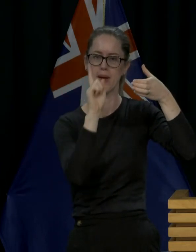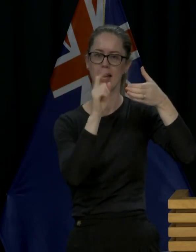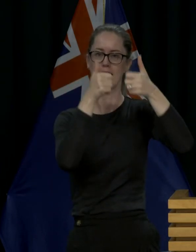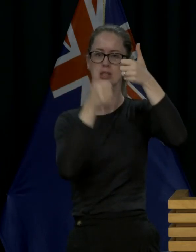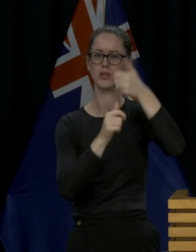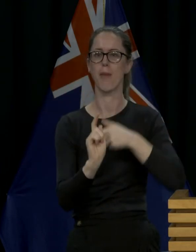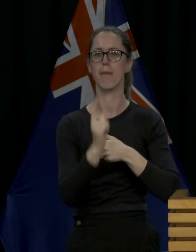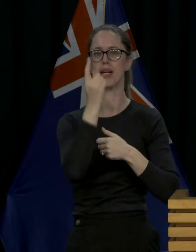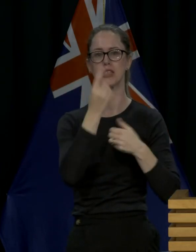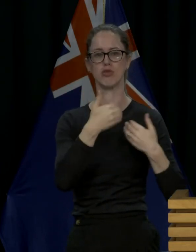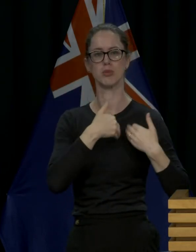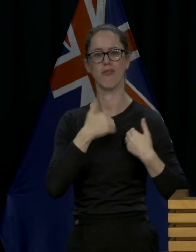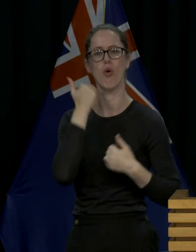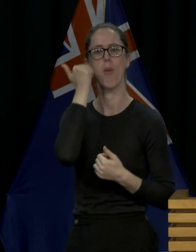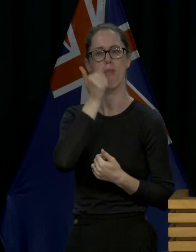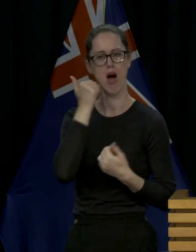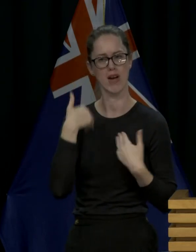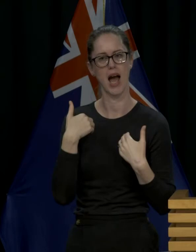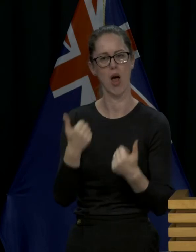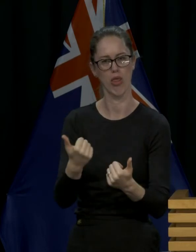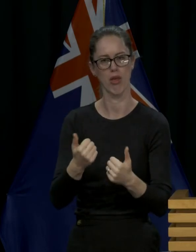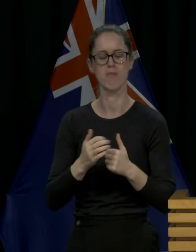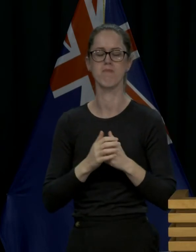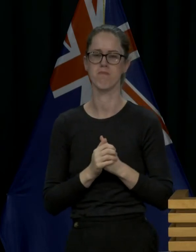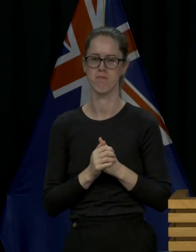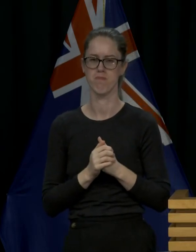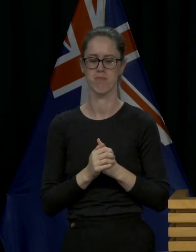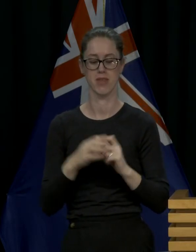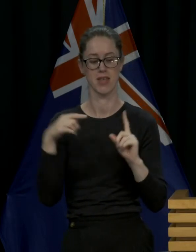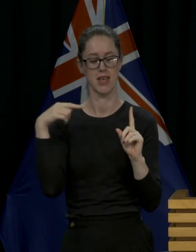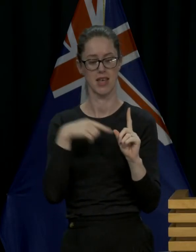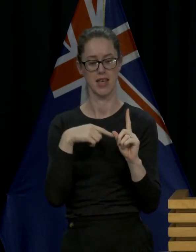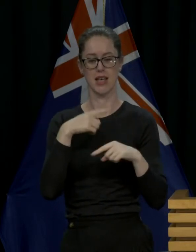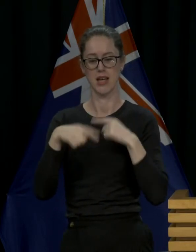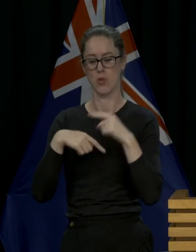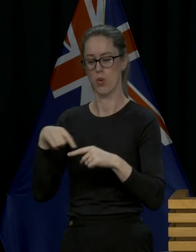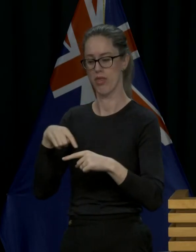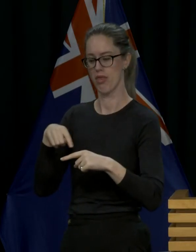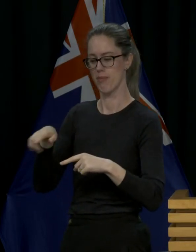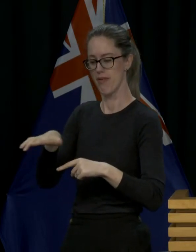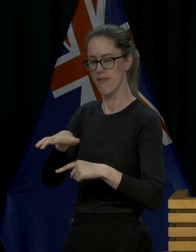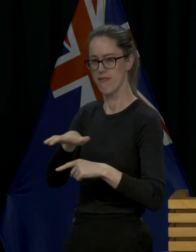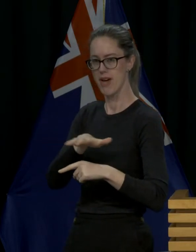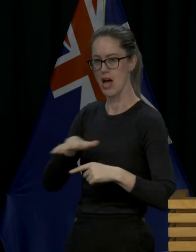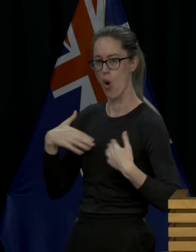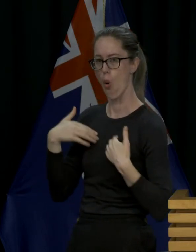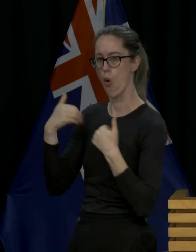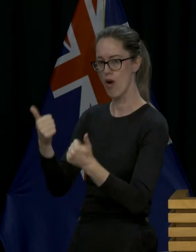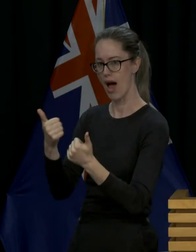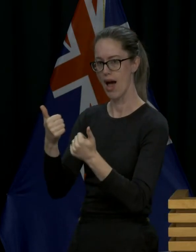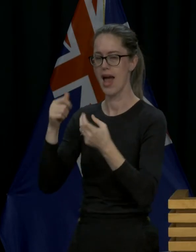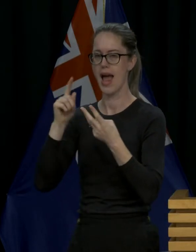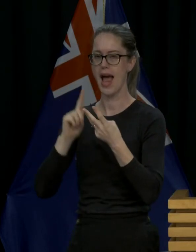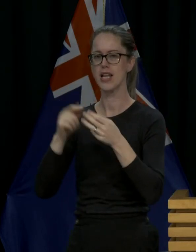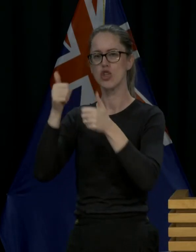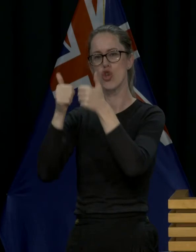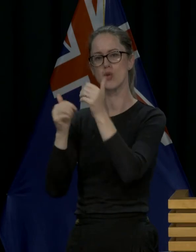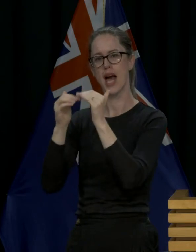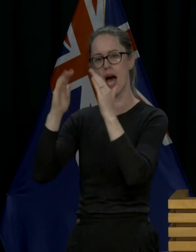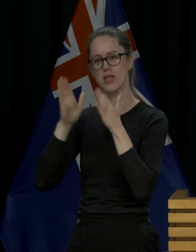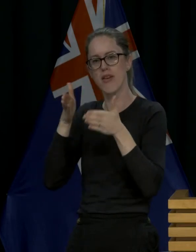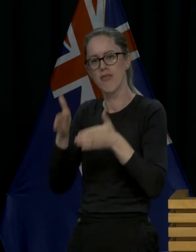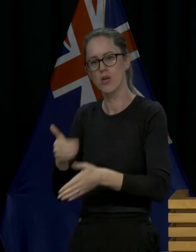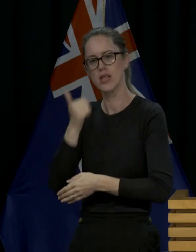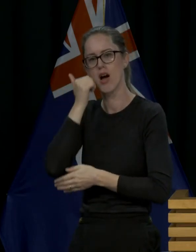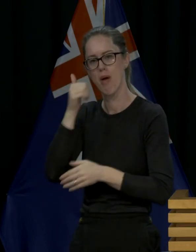associate minister responsible for Maori health. He retains whānau ora and also an associate housing role focused